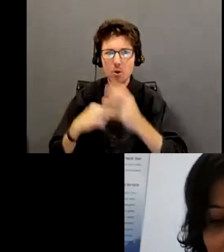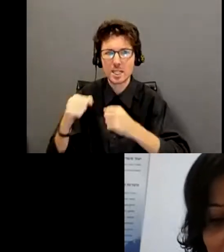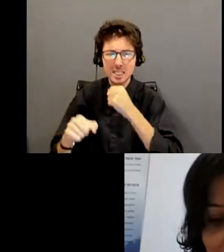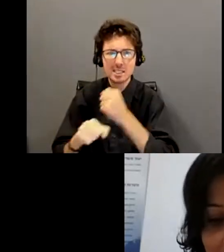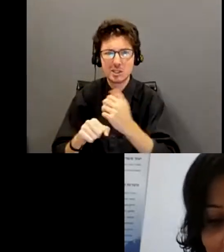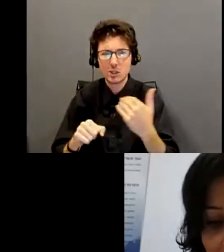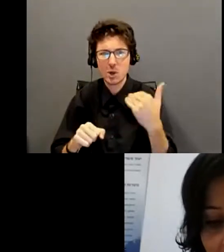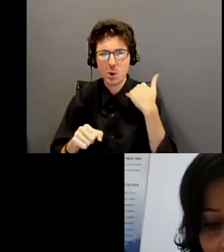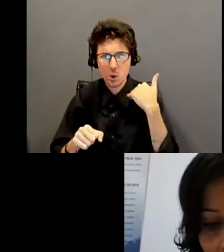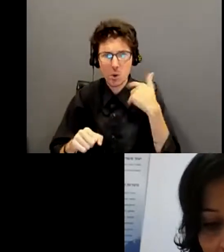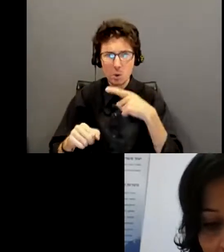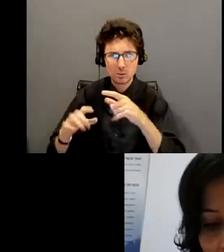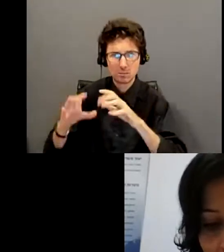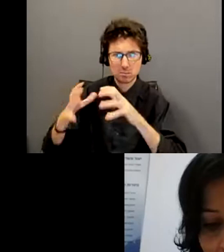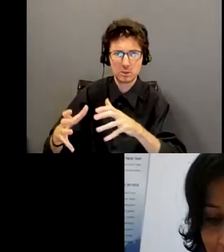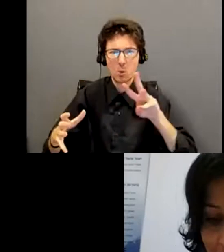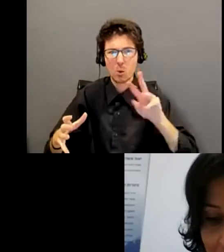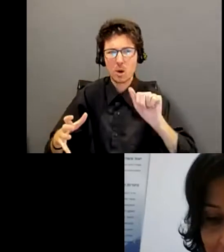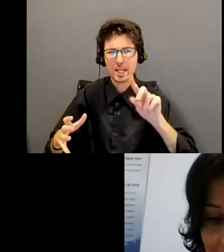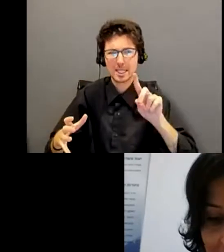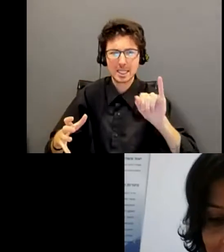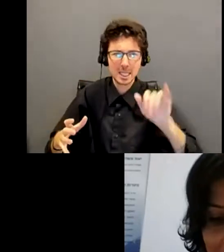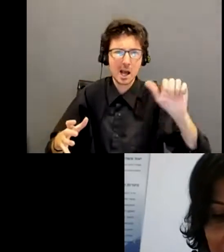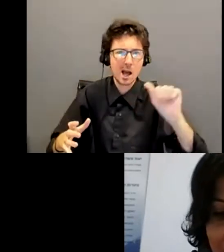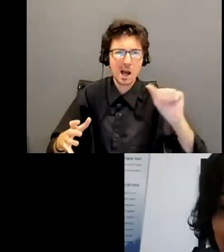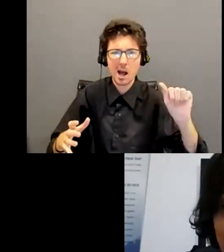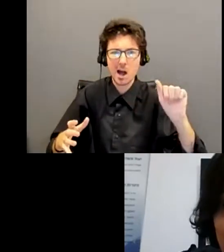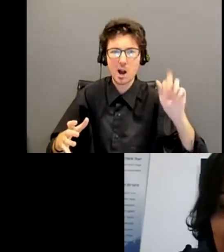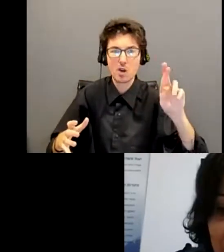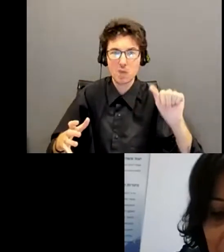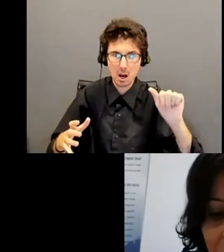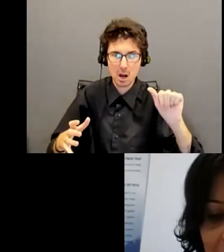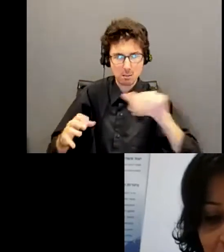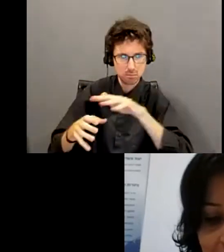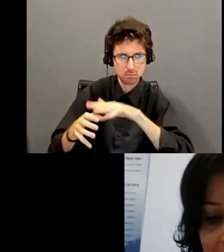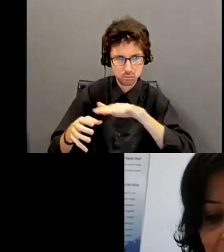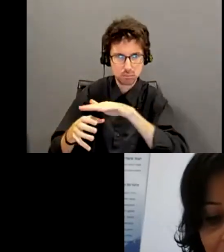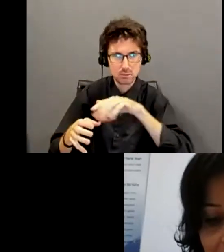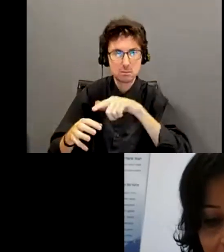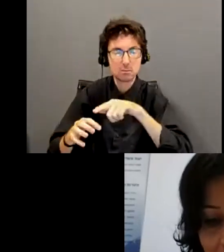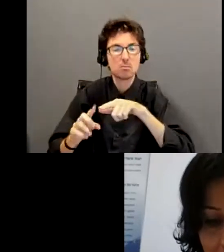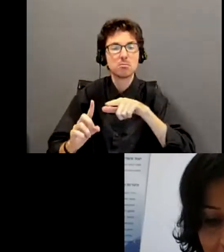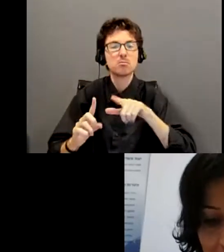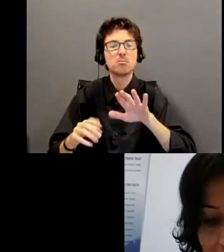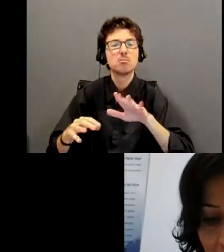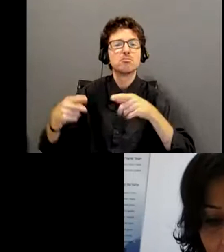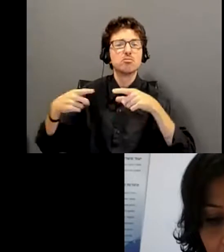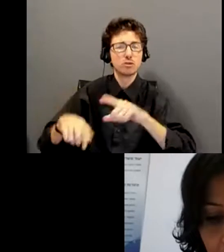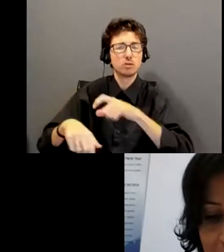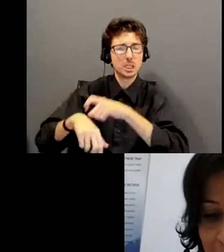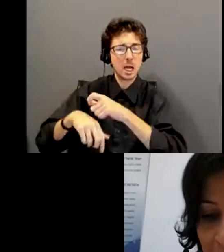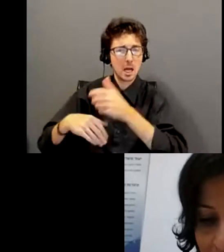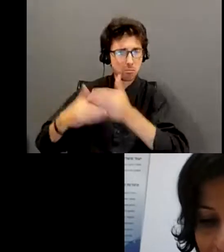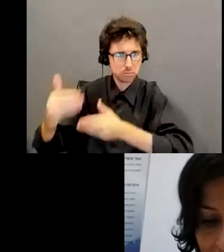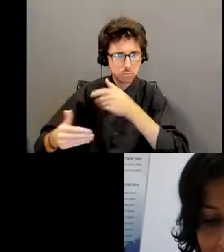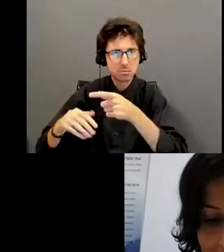this period, I established 3 groups of people with disabilities. Each team contains of 15 trainees. We host